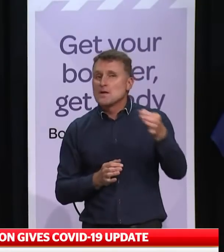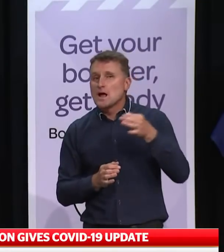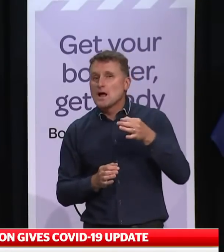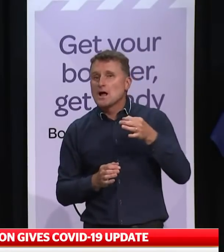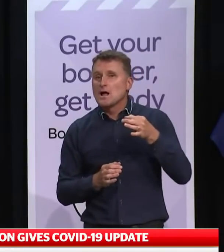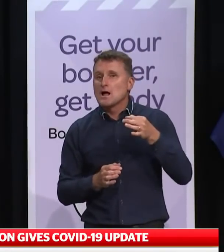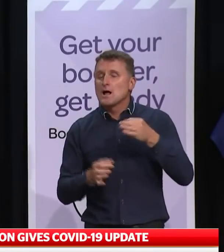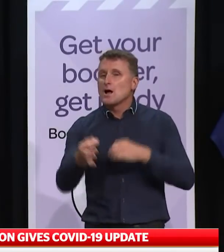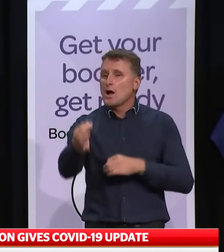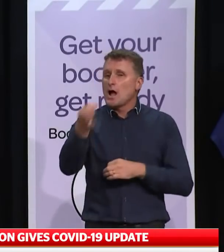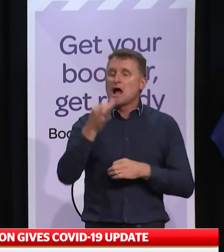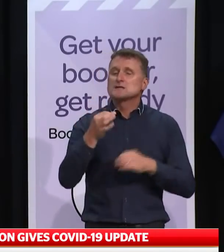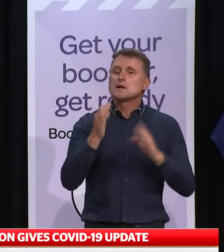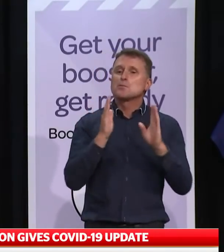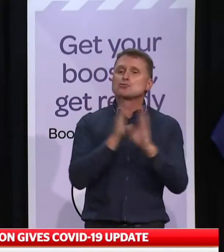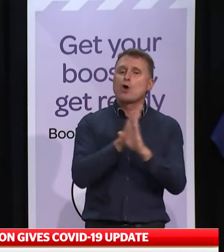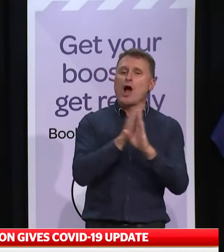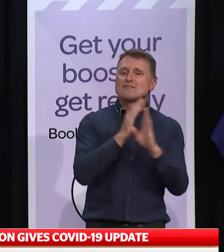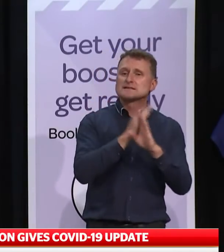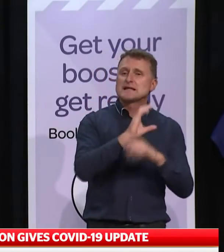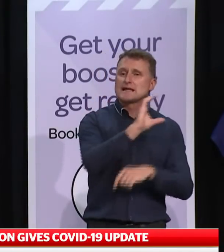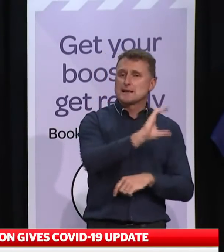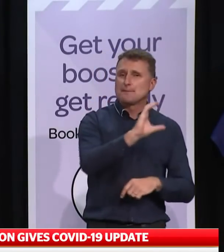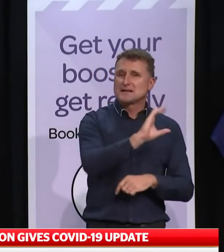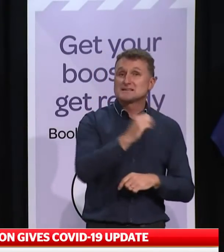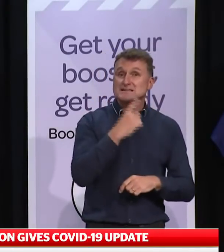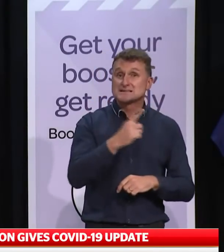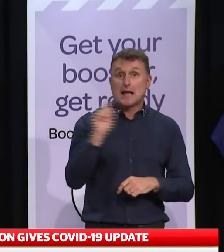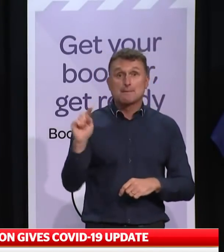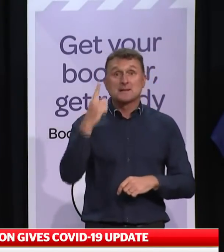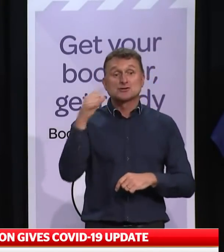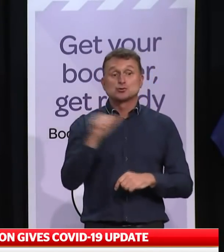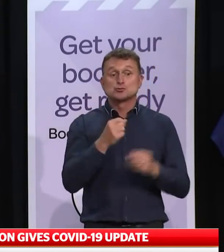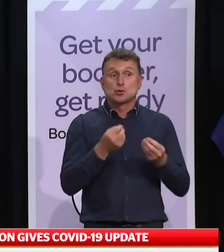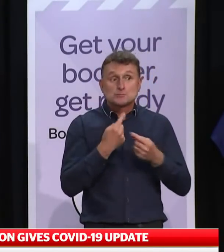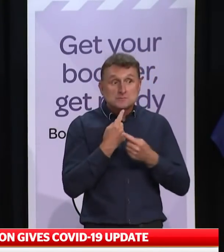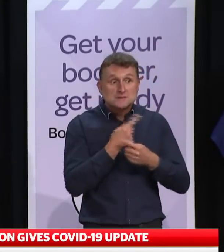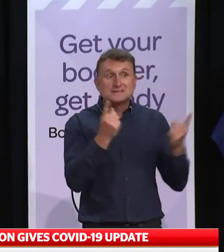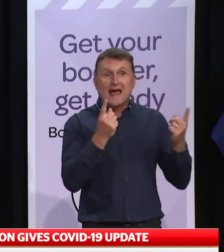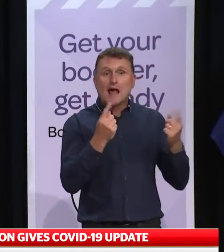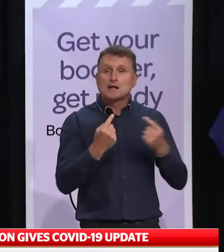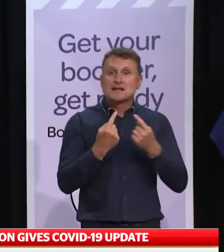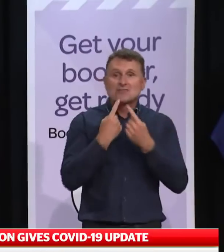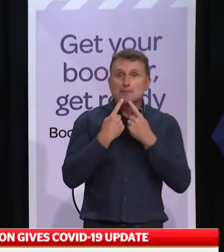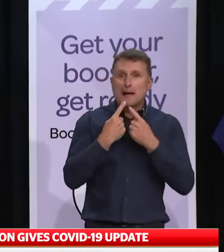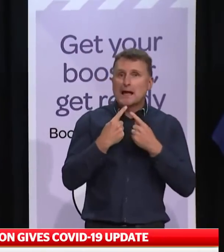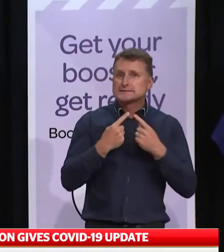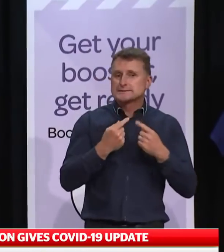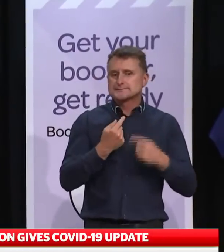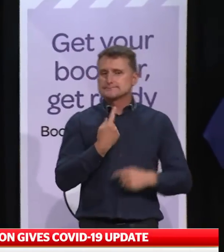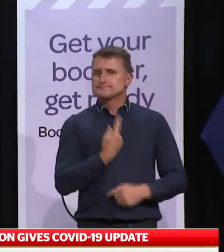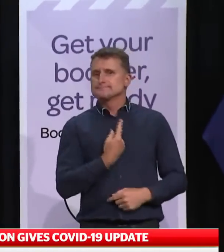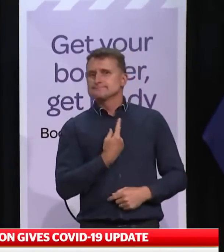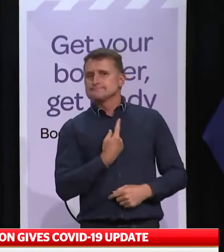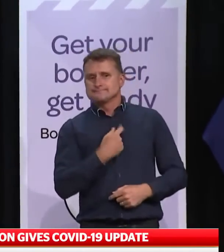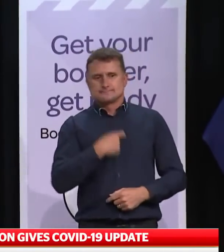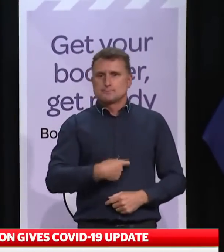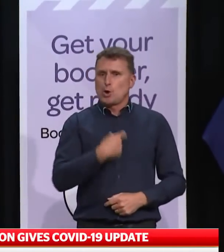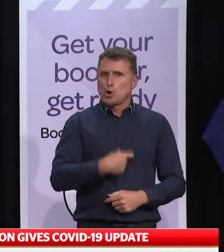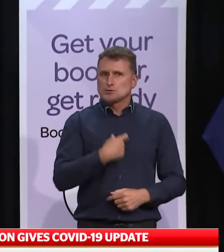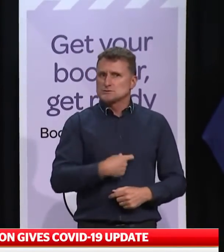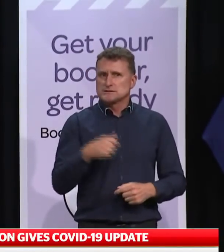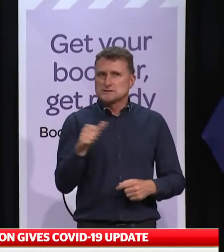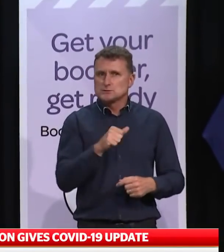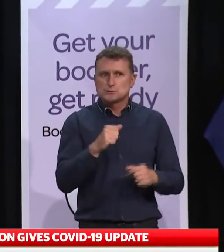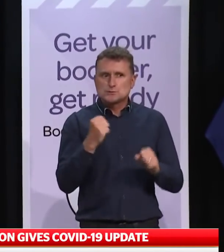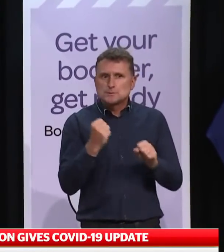Minister, the Privacy Commission says a minister should only release personal information that an individual has not already made public or if the individual has